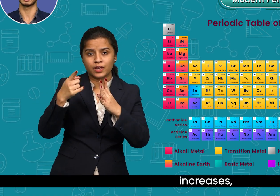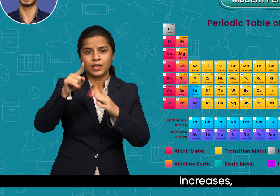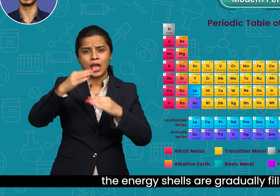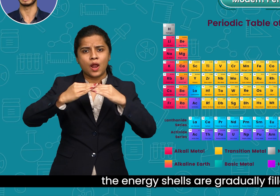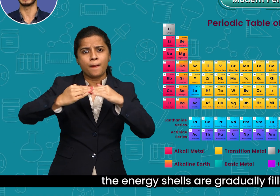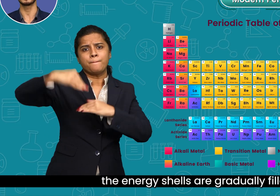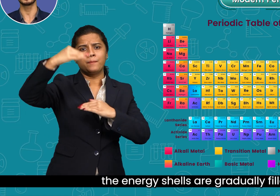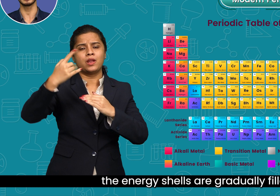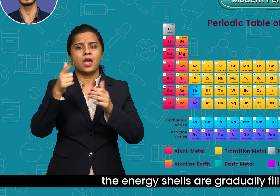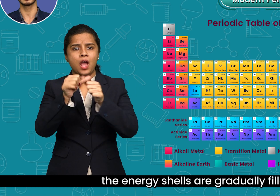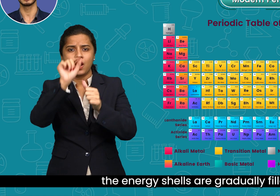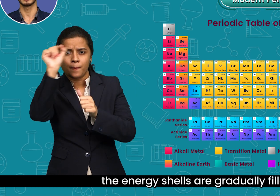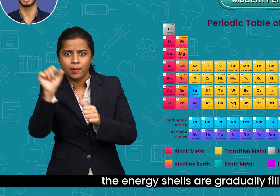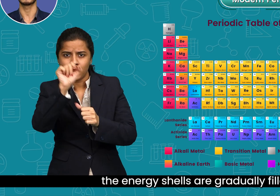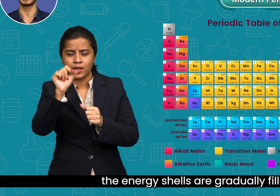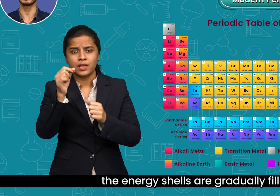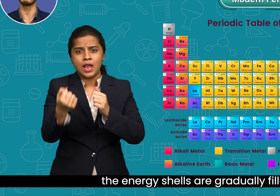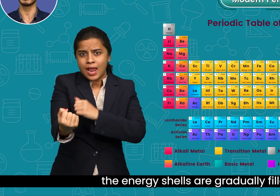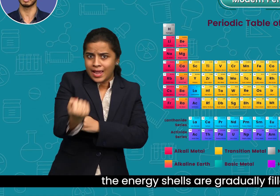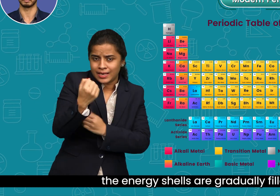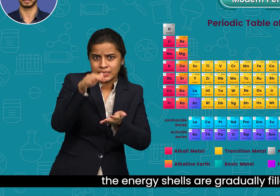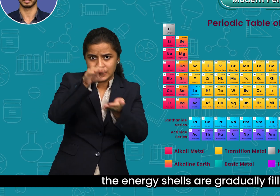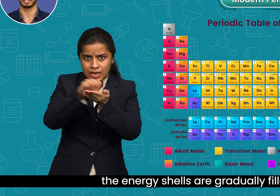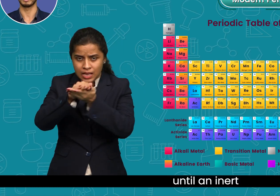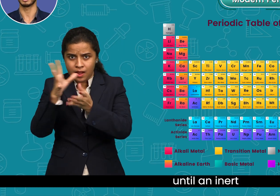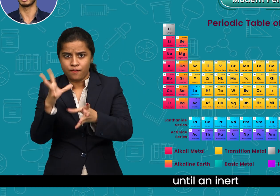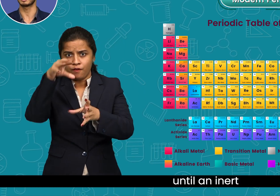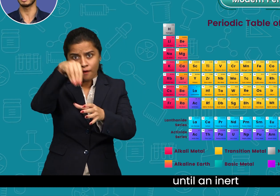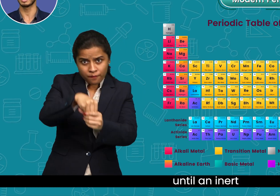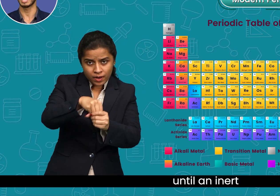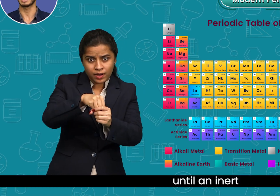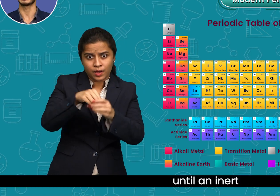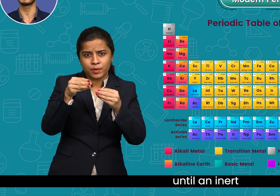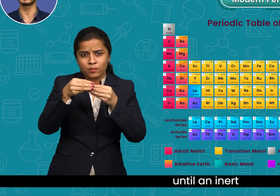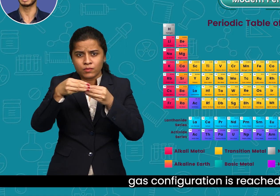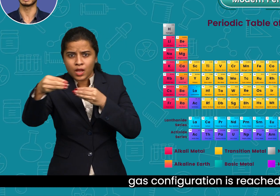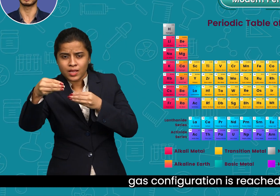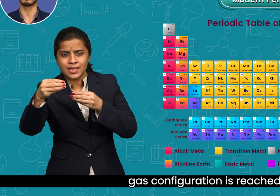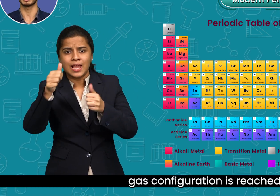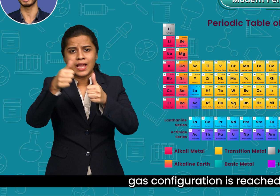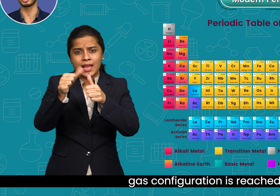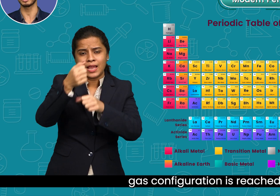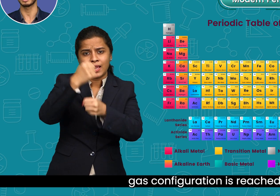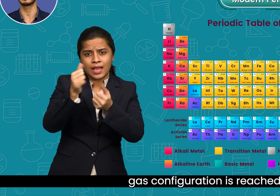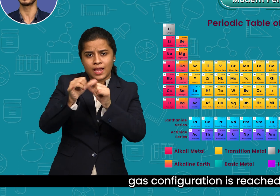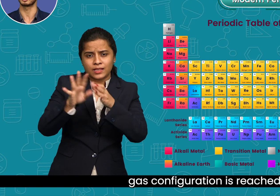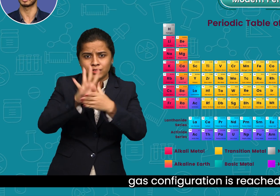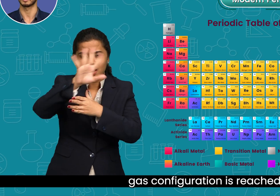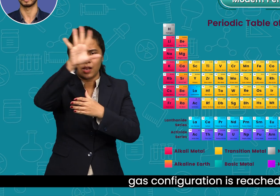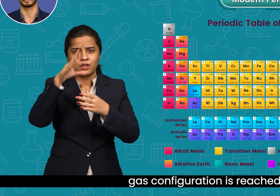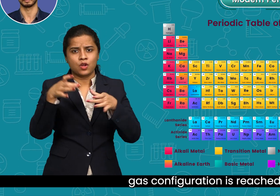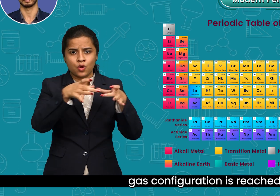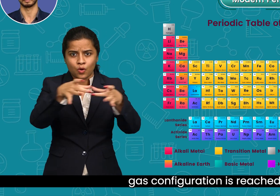increases, the energy shells are gradually filled up with until an inert gas configuration is